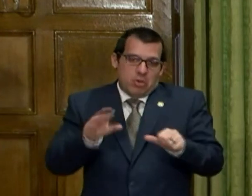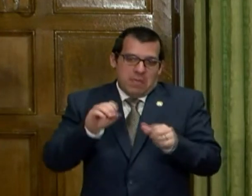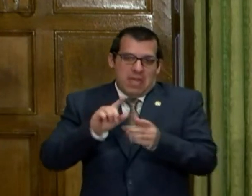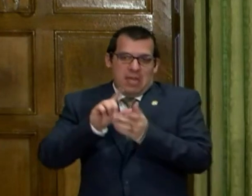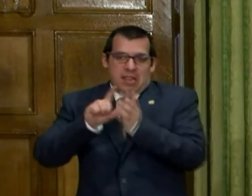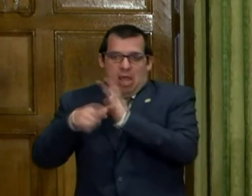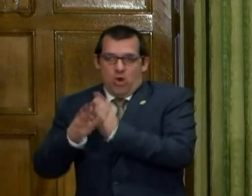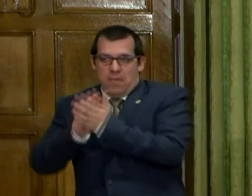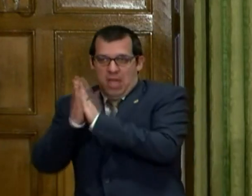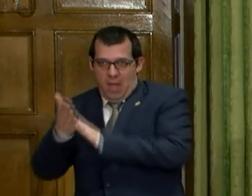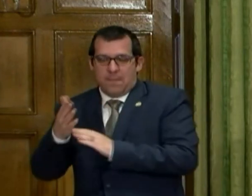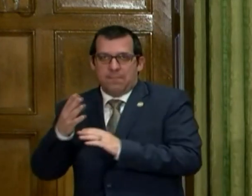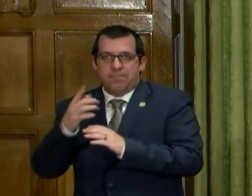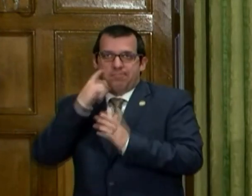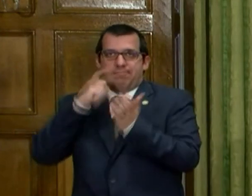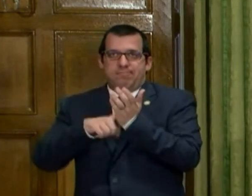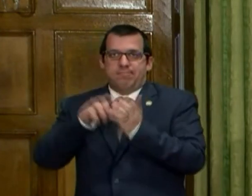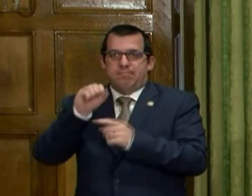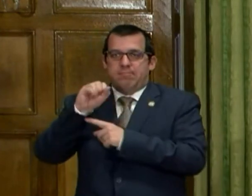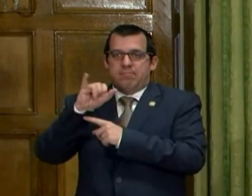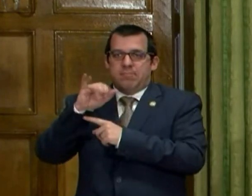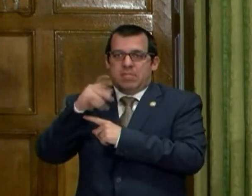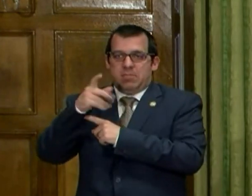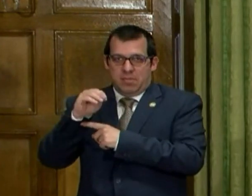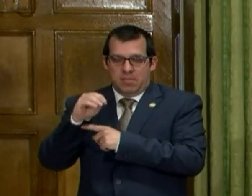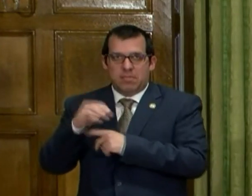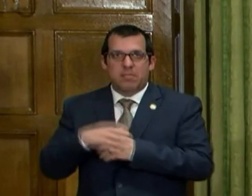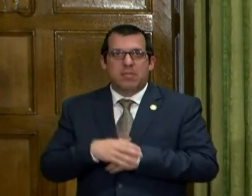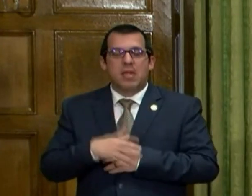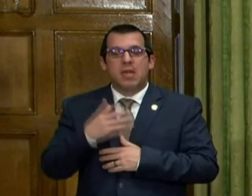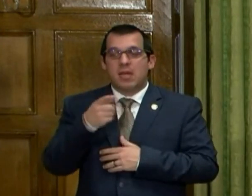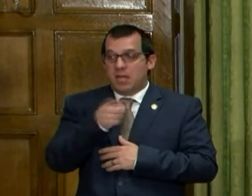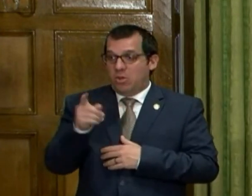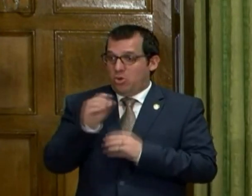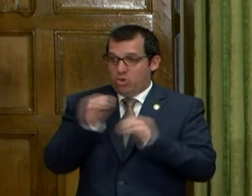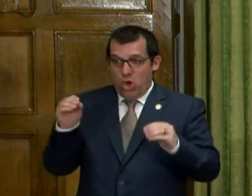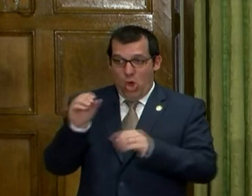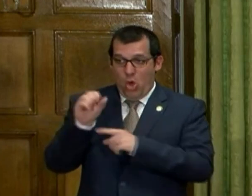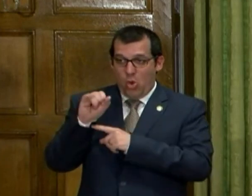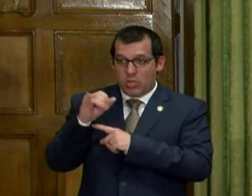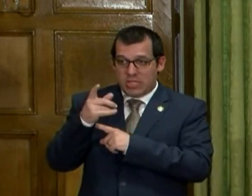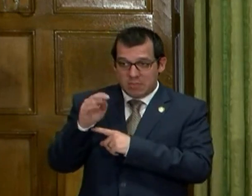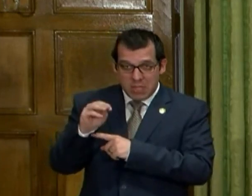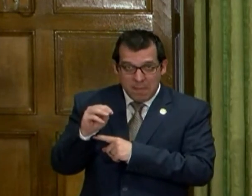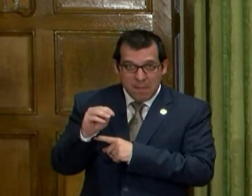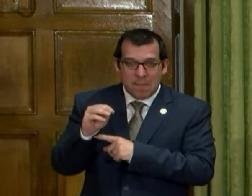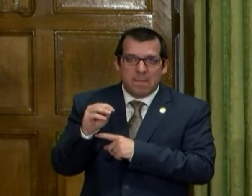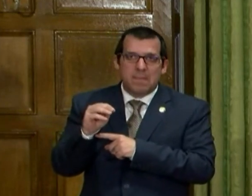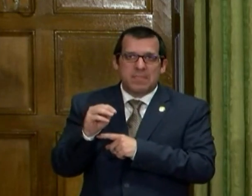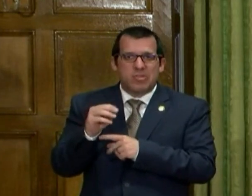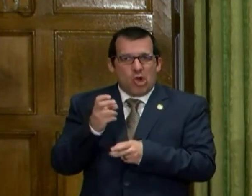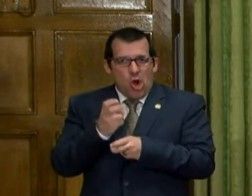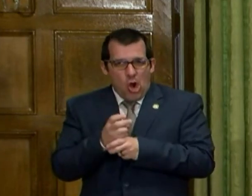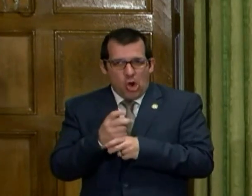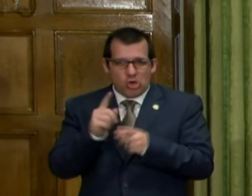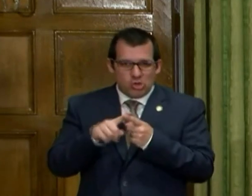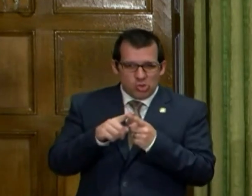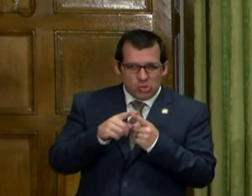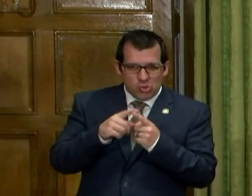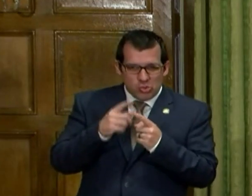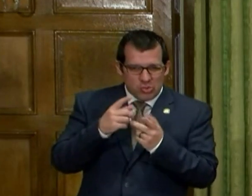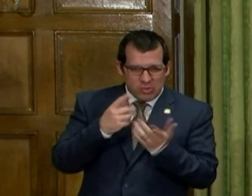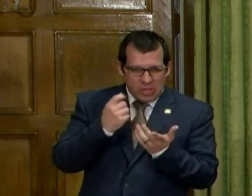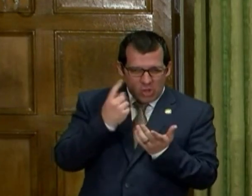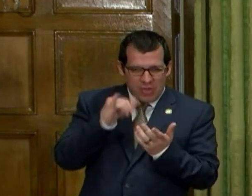later. Now, when someone doesn't have symptoms, it's a little difficult to interpret a negative test,